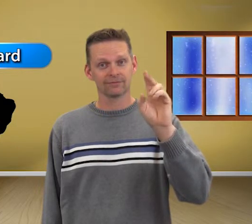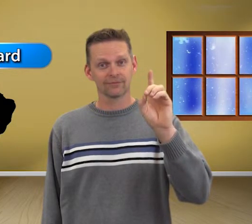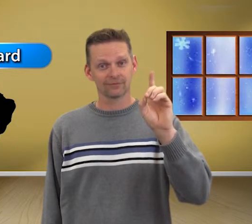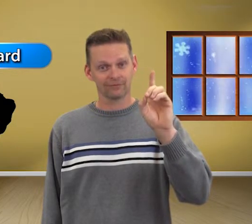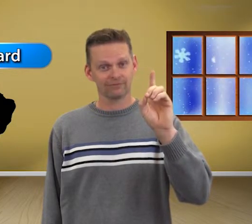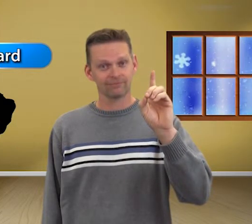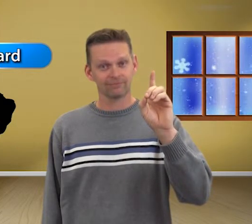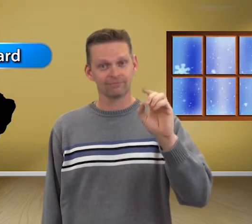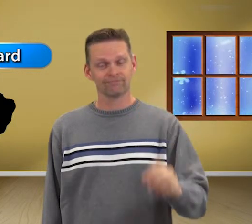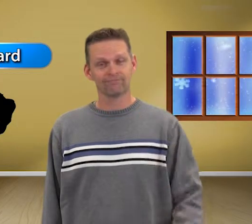Snowboard.